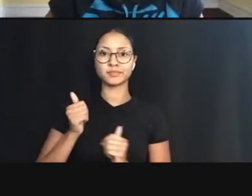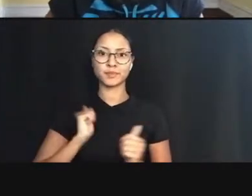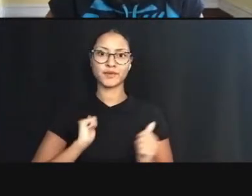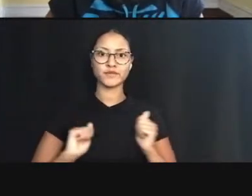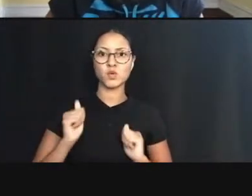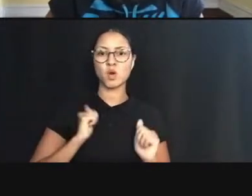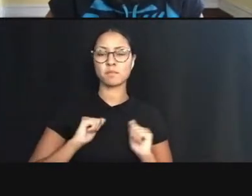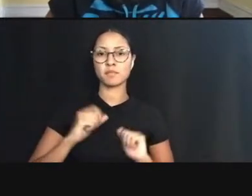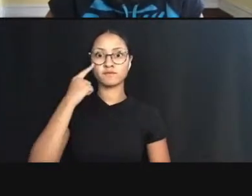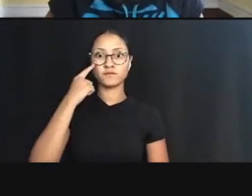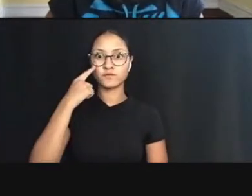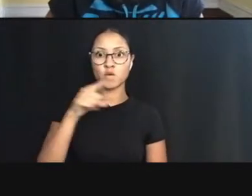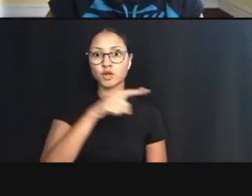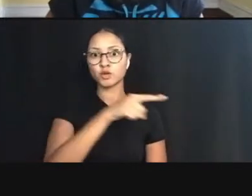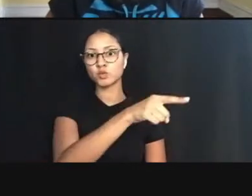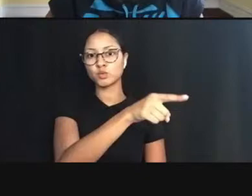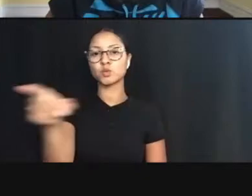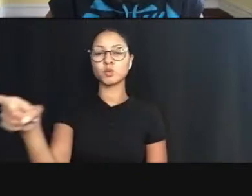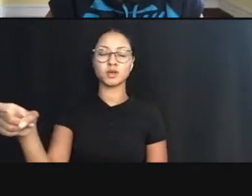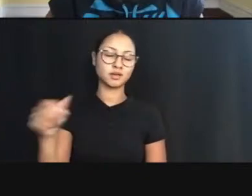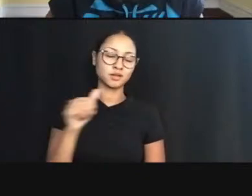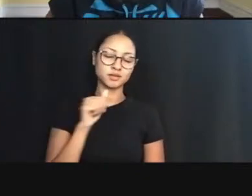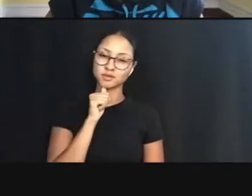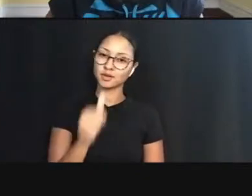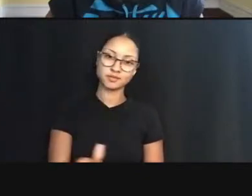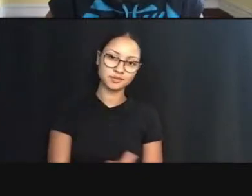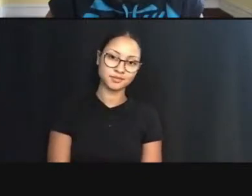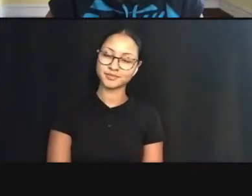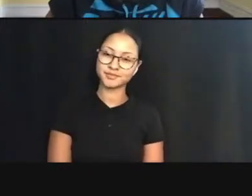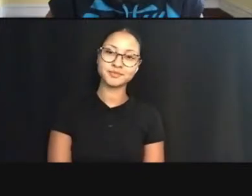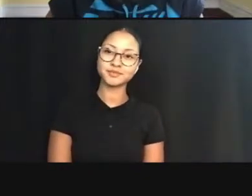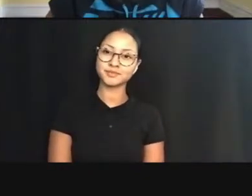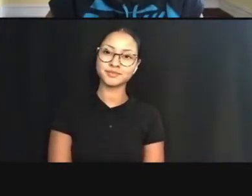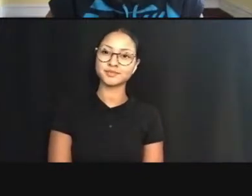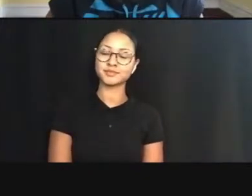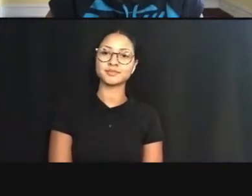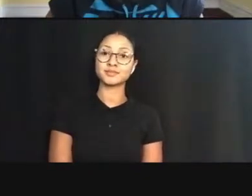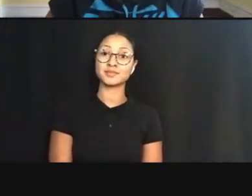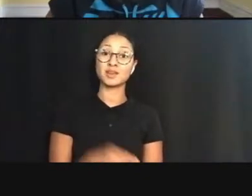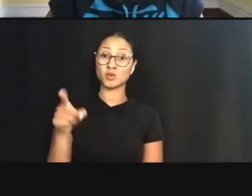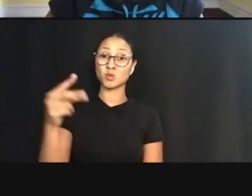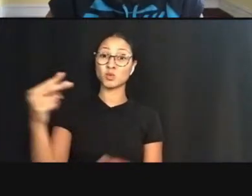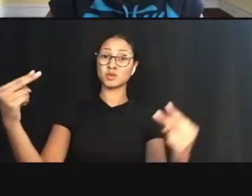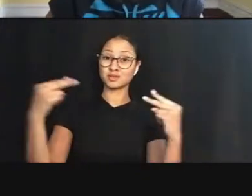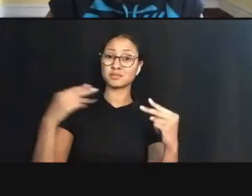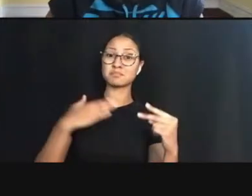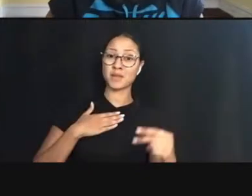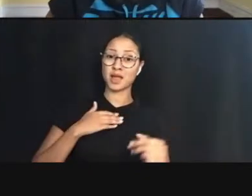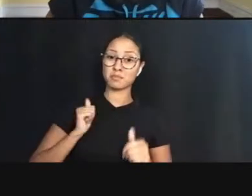who see my work can see the integrity of that. And if they don't,